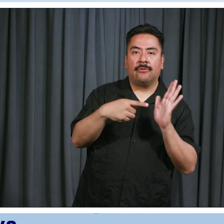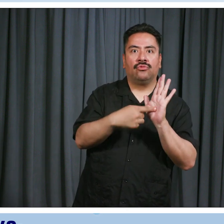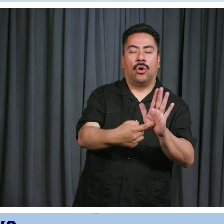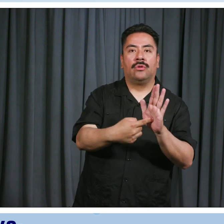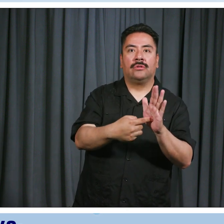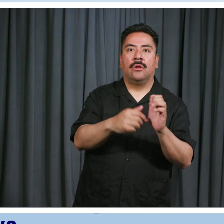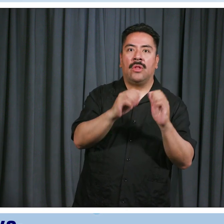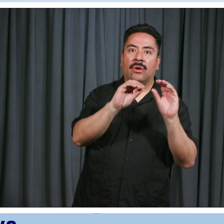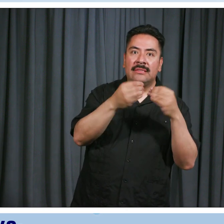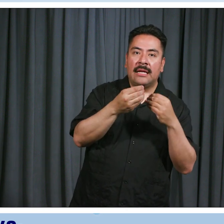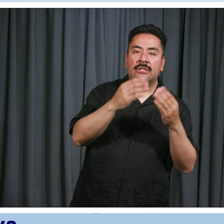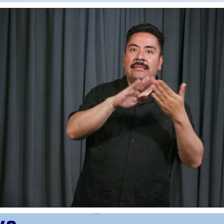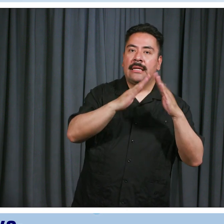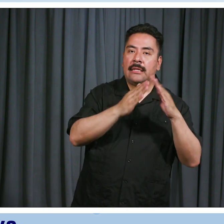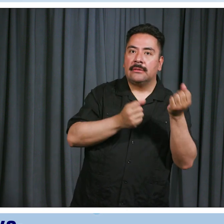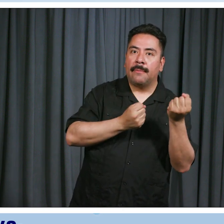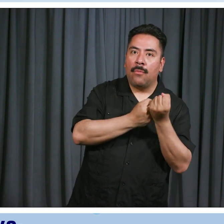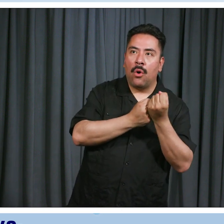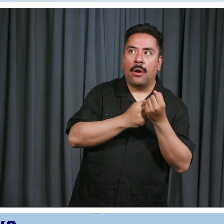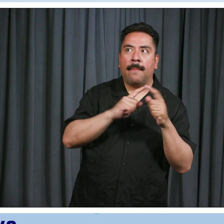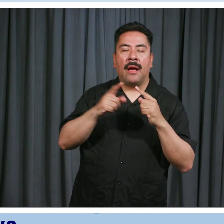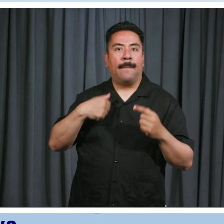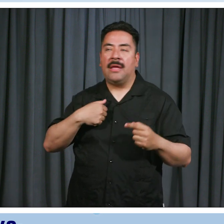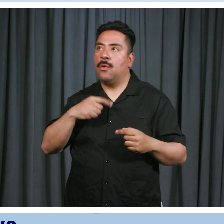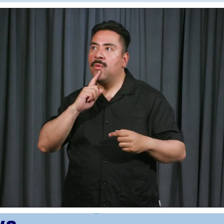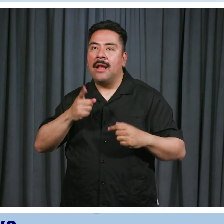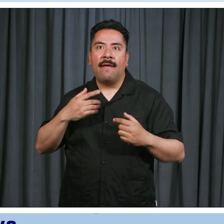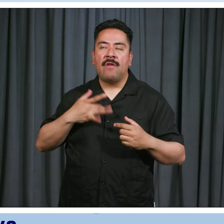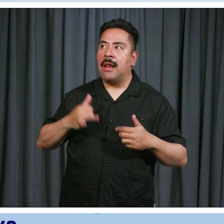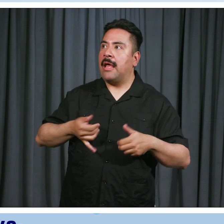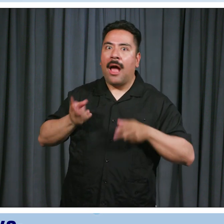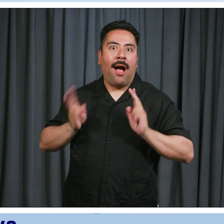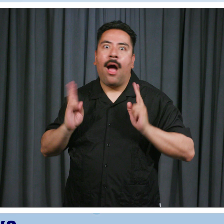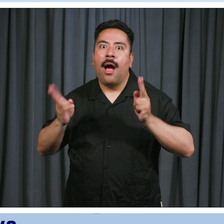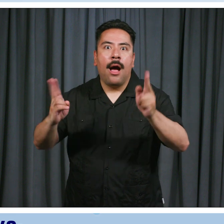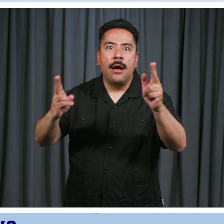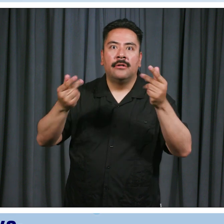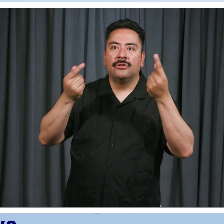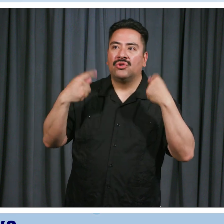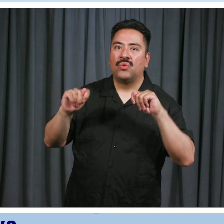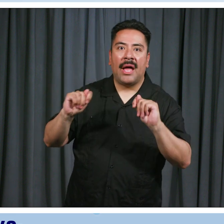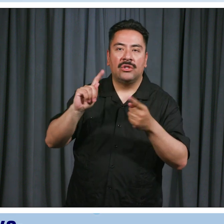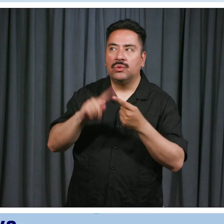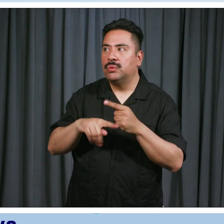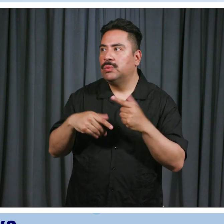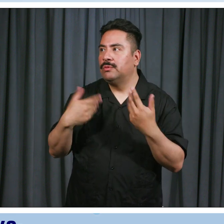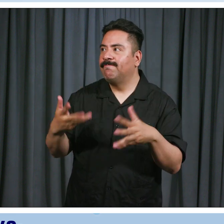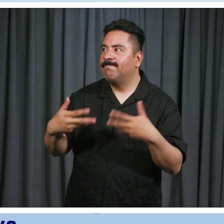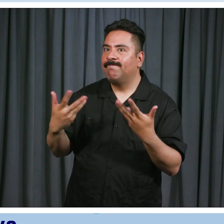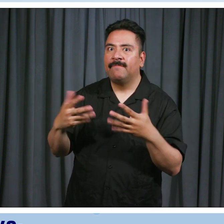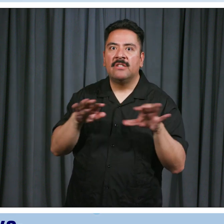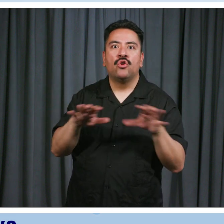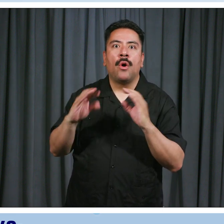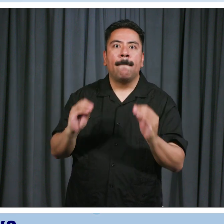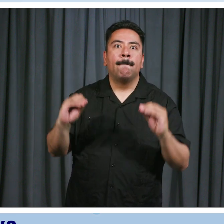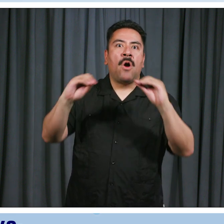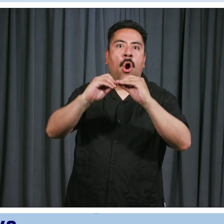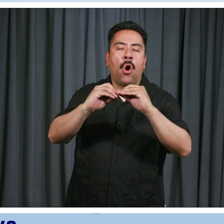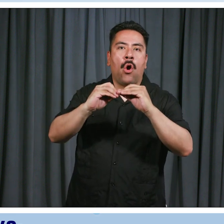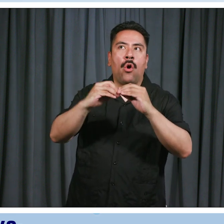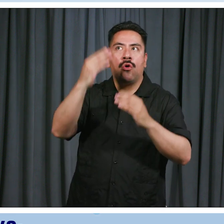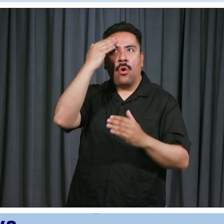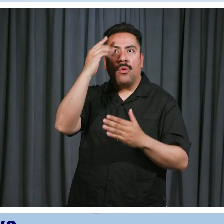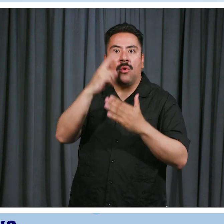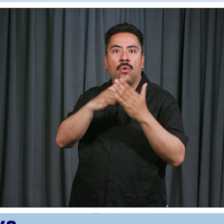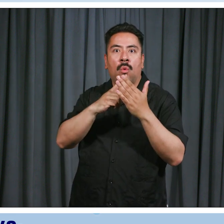support. But I was so urgent about trying to do more, knowing what NAMI